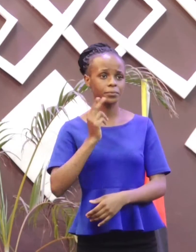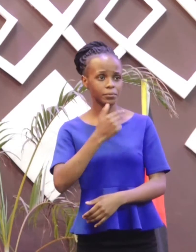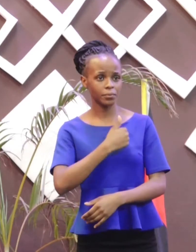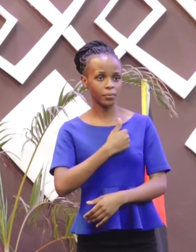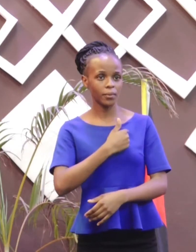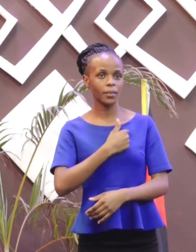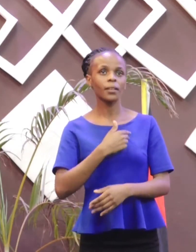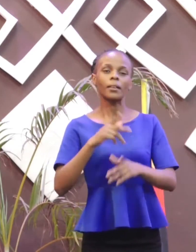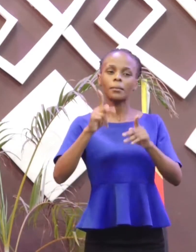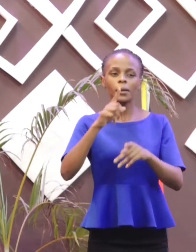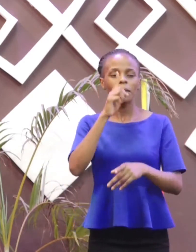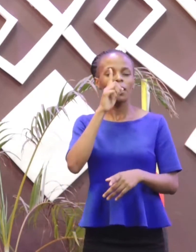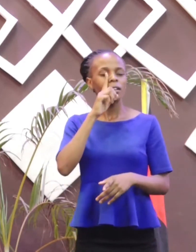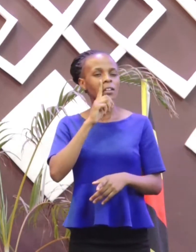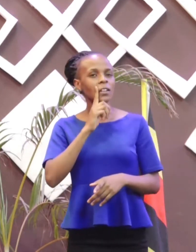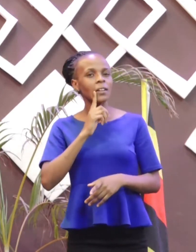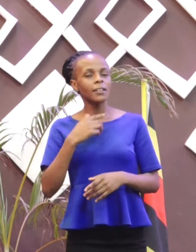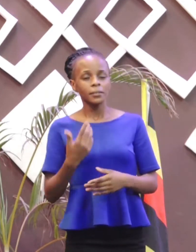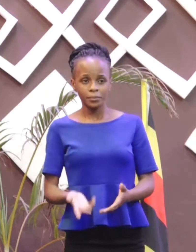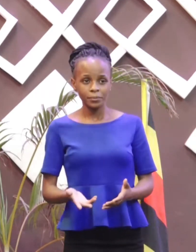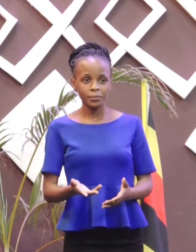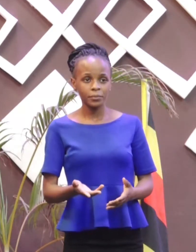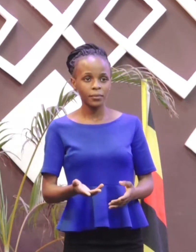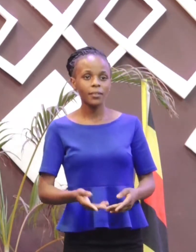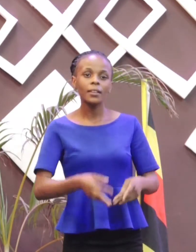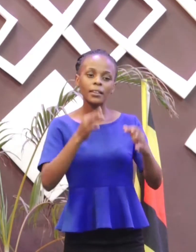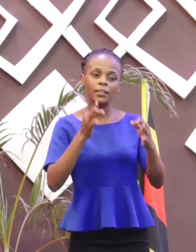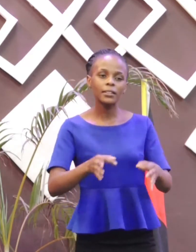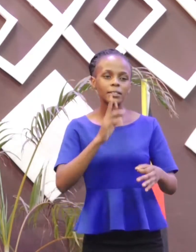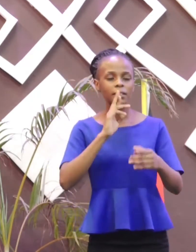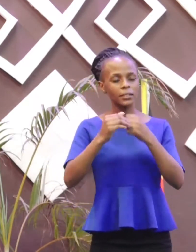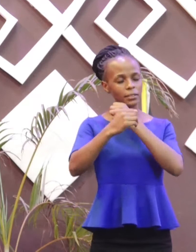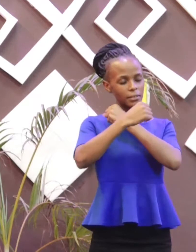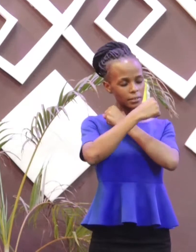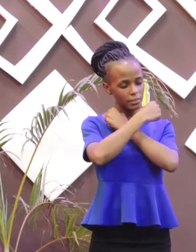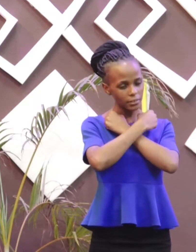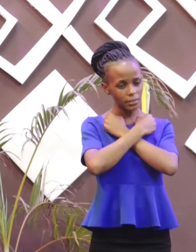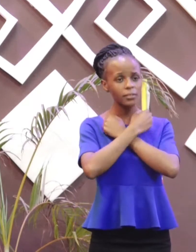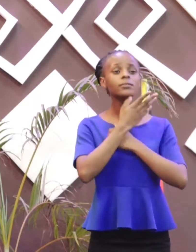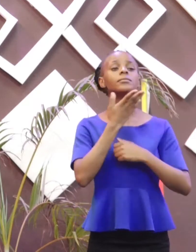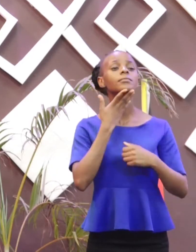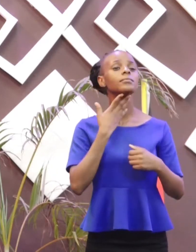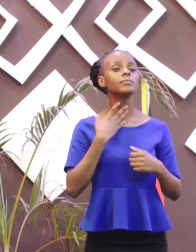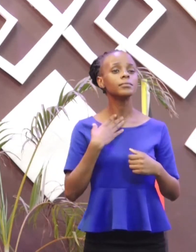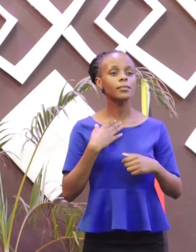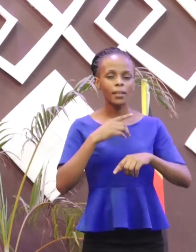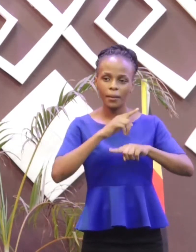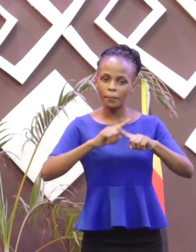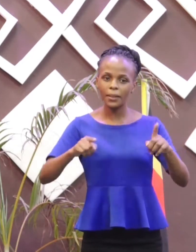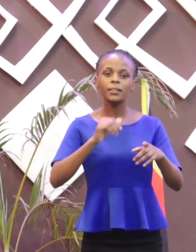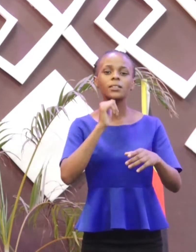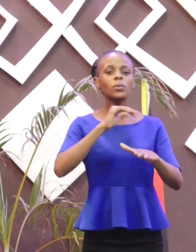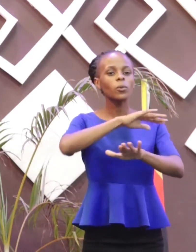us. Ebyegombebwa. That can be admired. Ebyagalibwa. That can be admired. Na Yesu